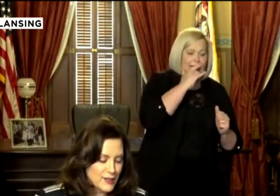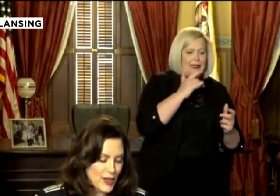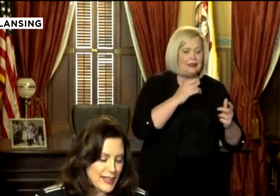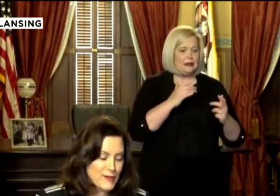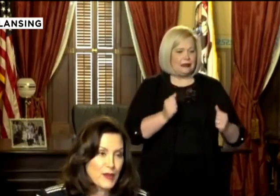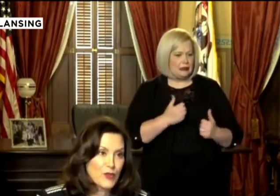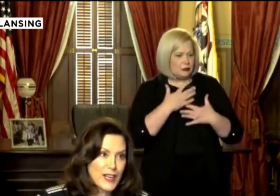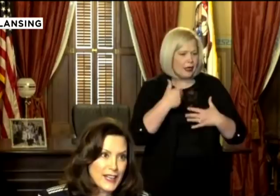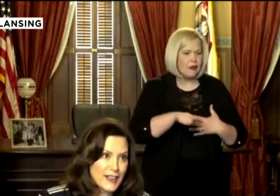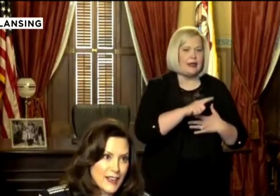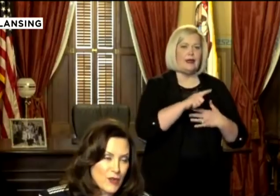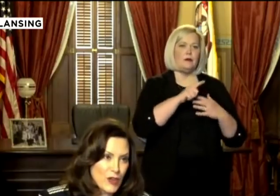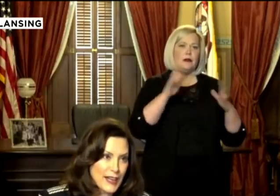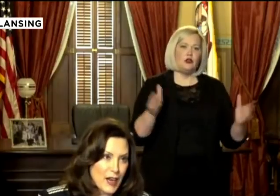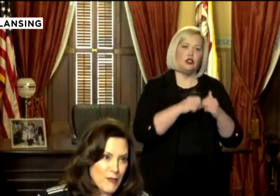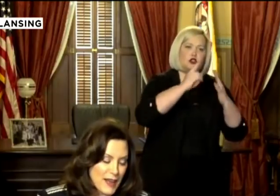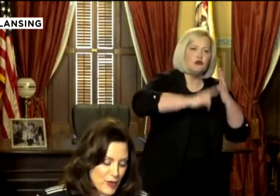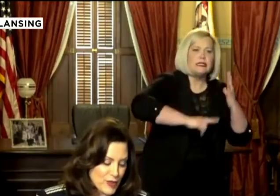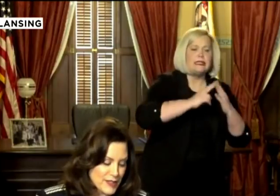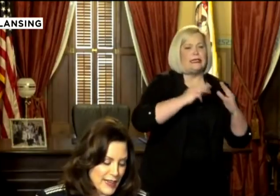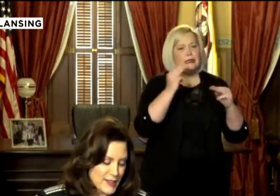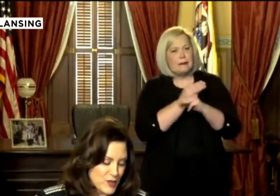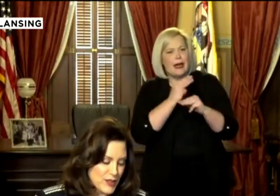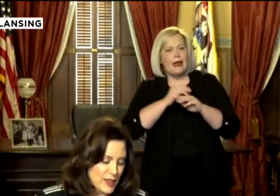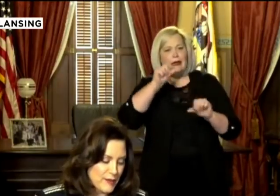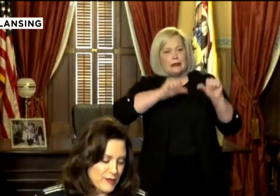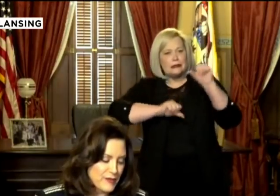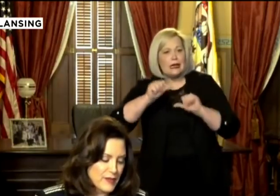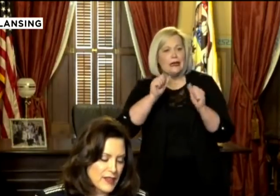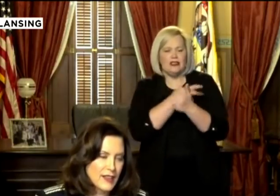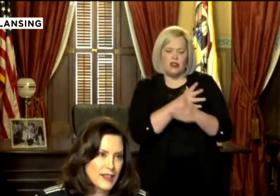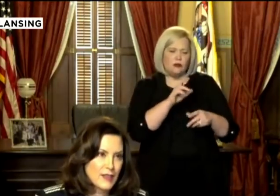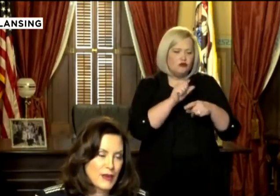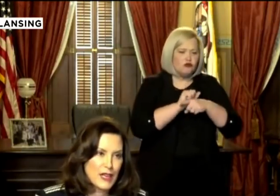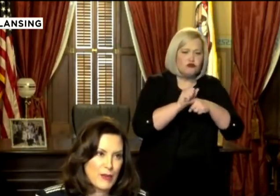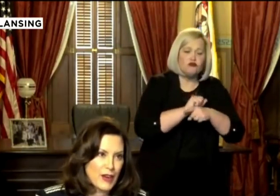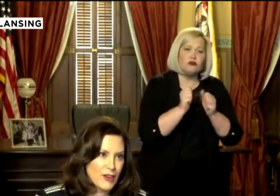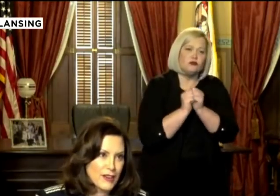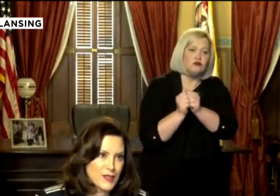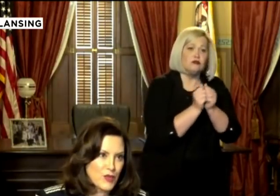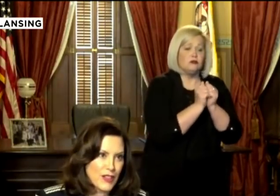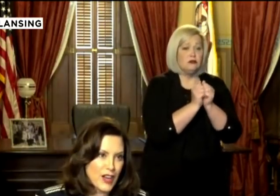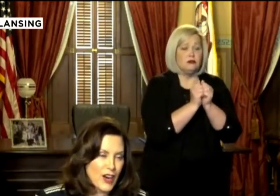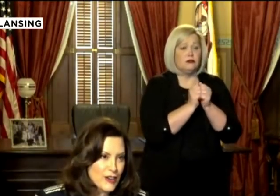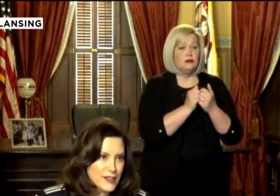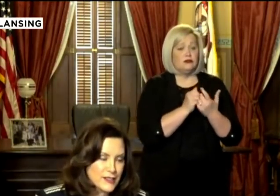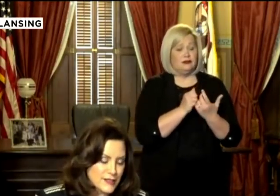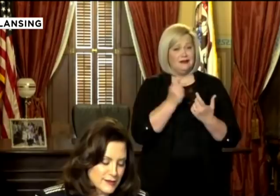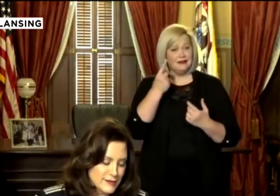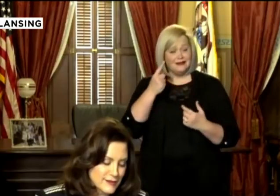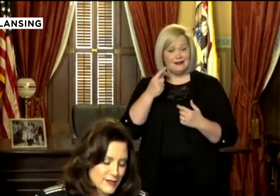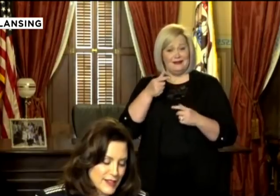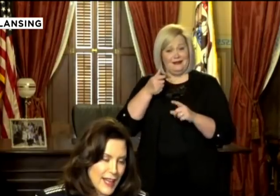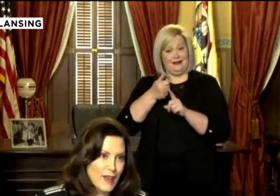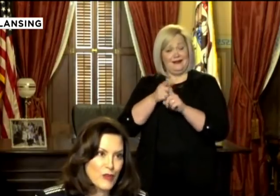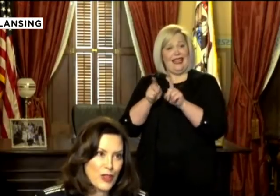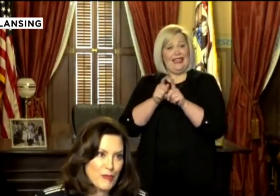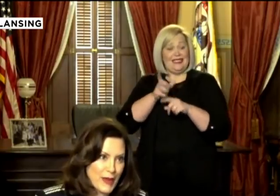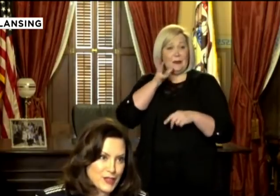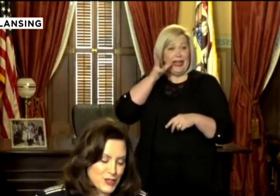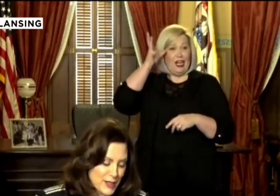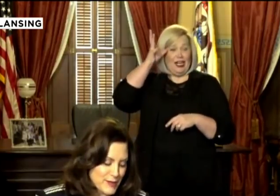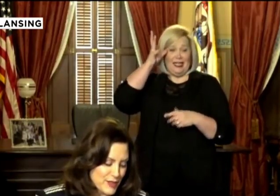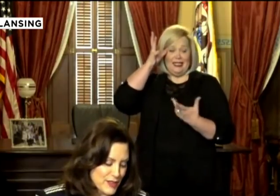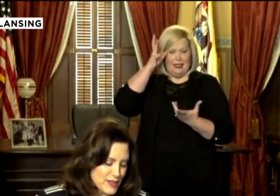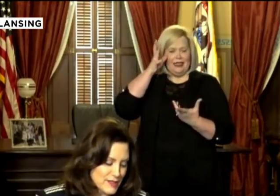inspired, trying to keep them reading and working on math or science with them. Being a parent is one of the hardest and